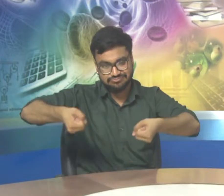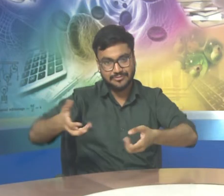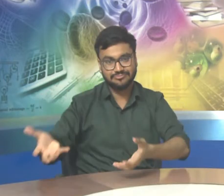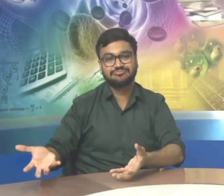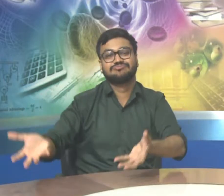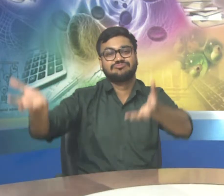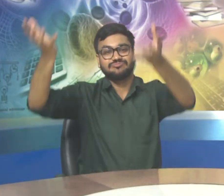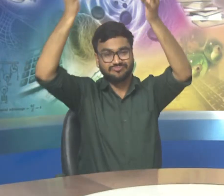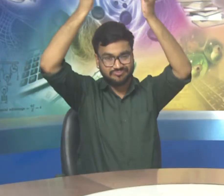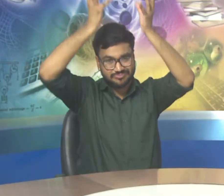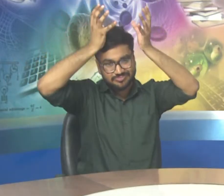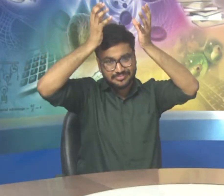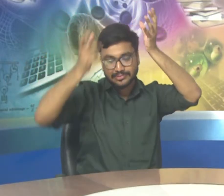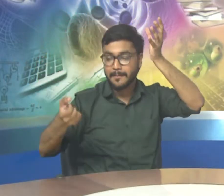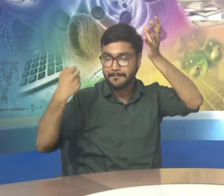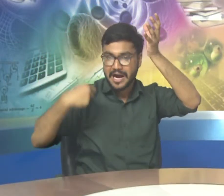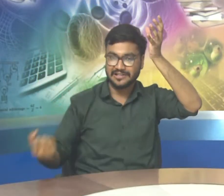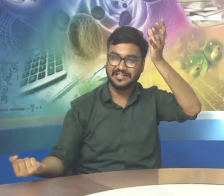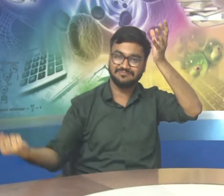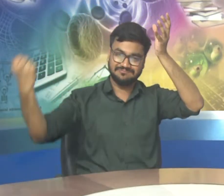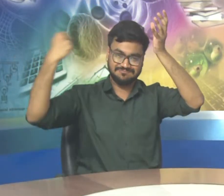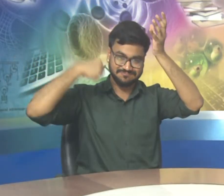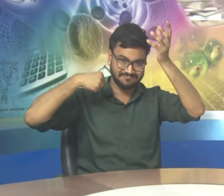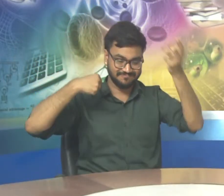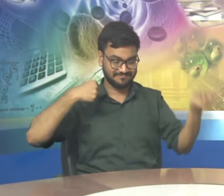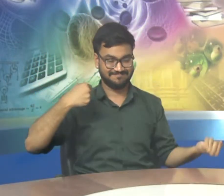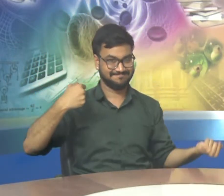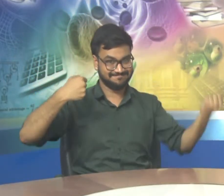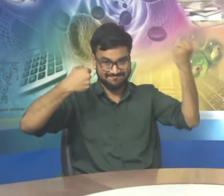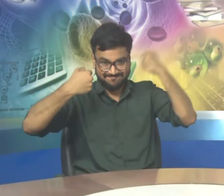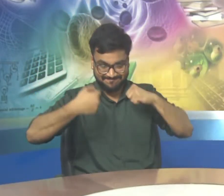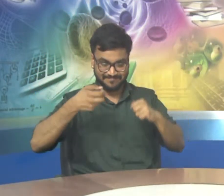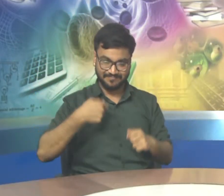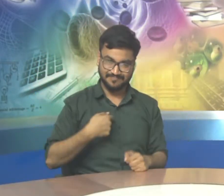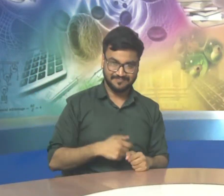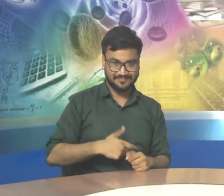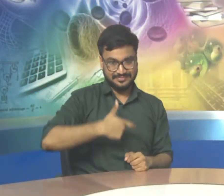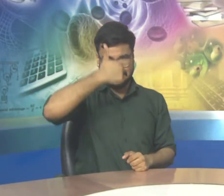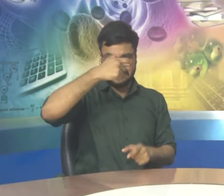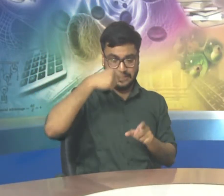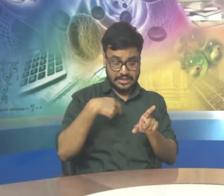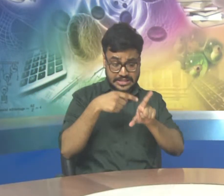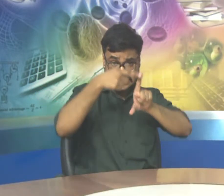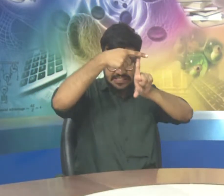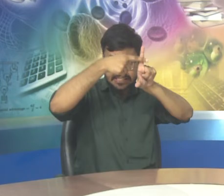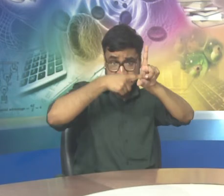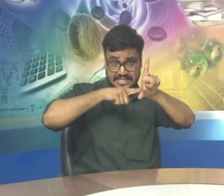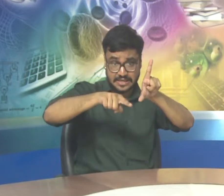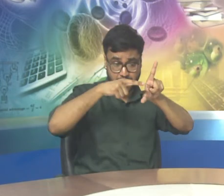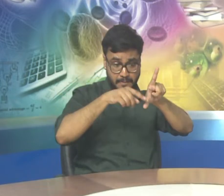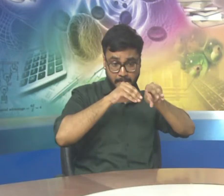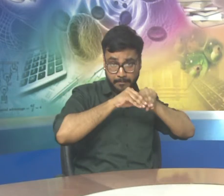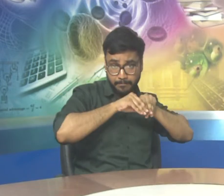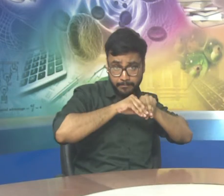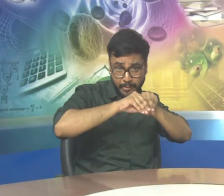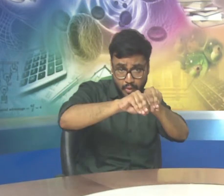and its example is walking while carrying a bag. When you walk